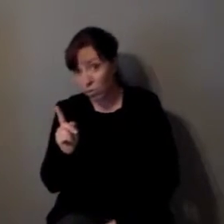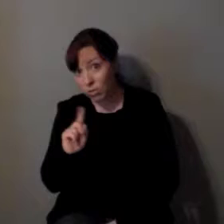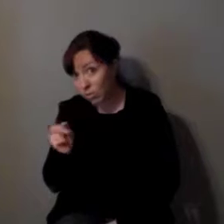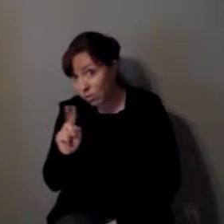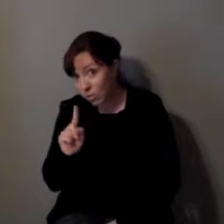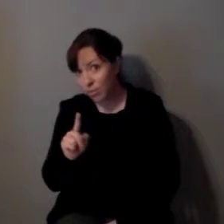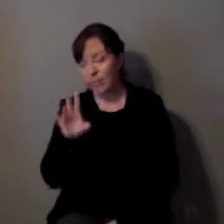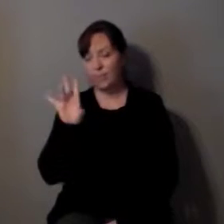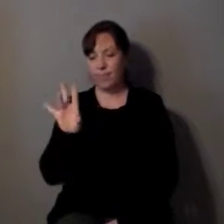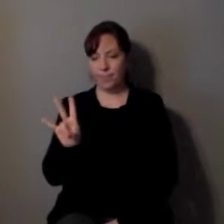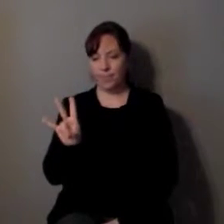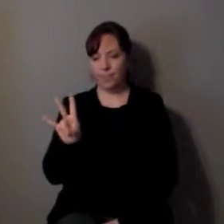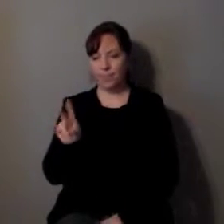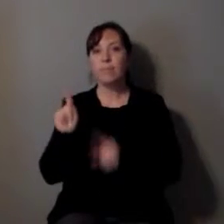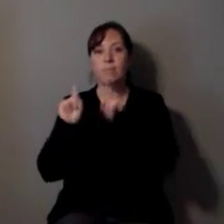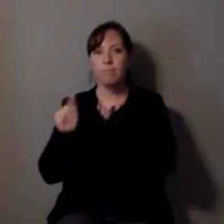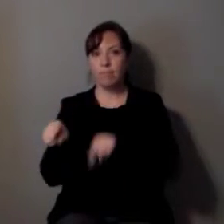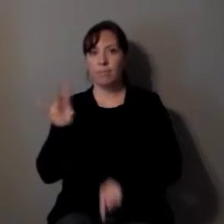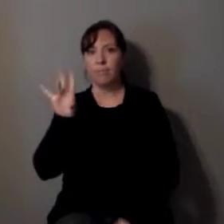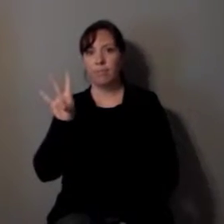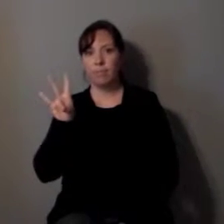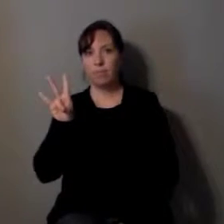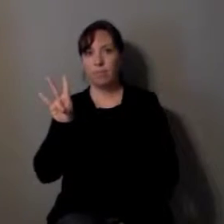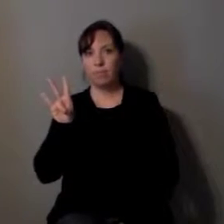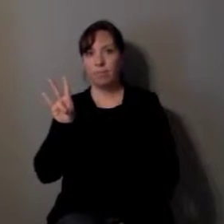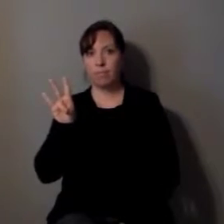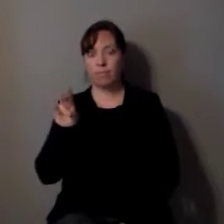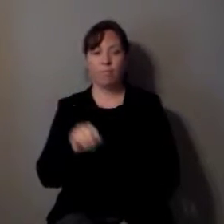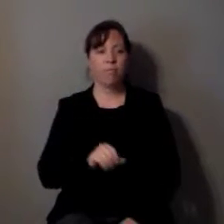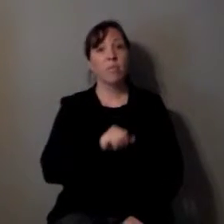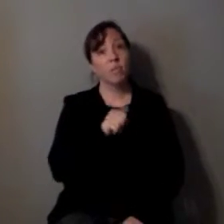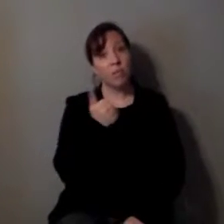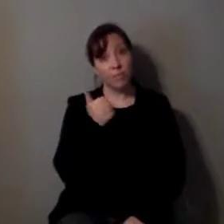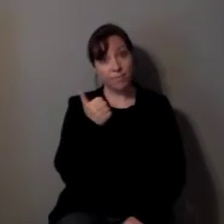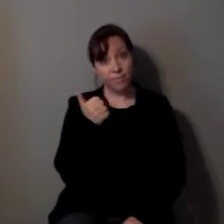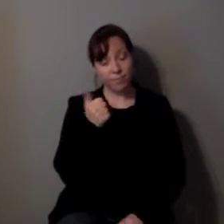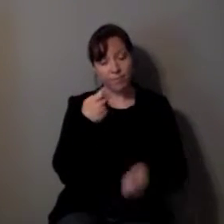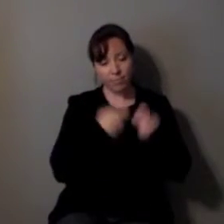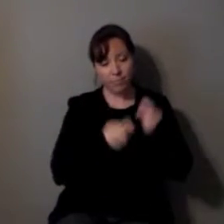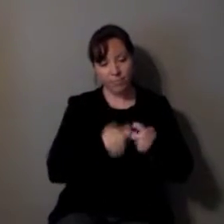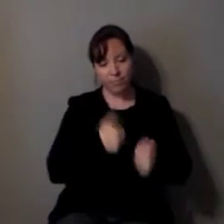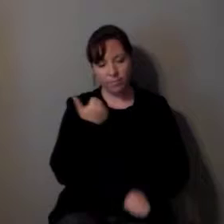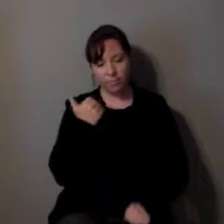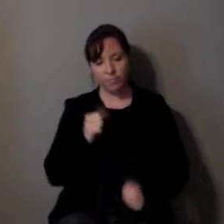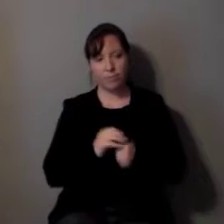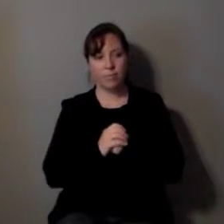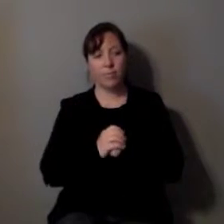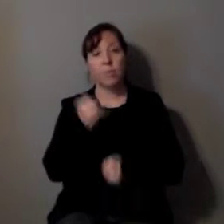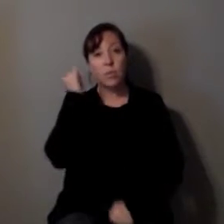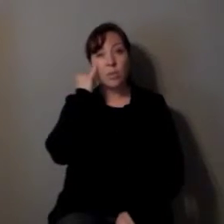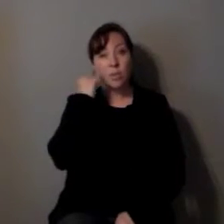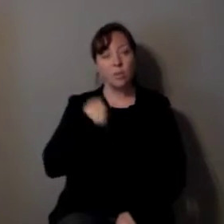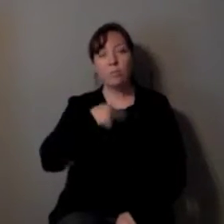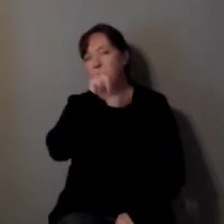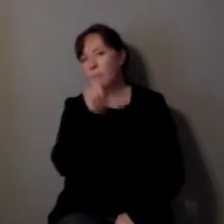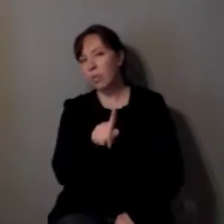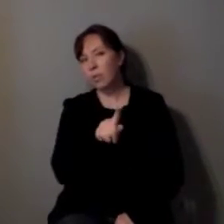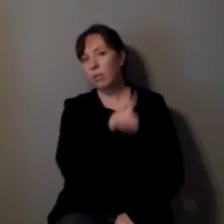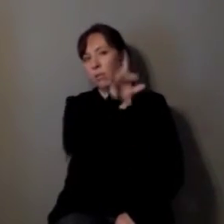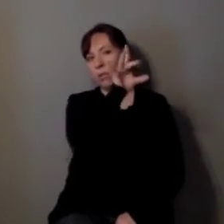We could say, what if I asked you what 8 plus 1 is? 8 plus 1. Well, you might already know it.